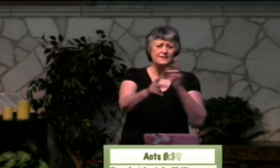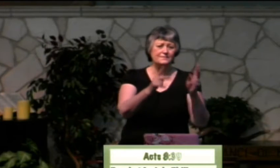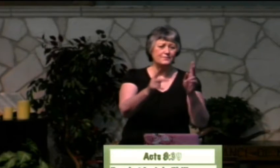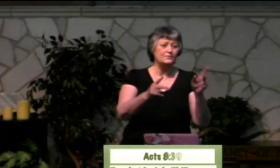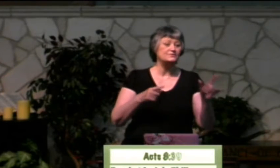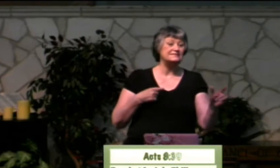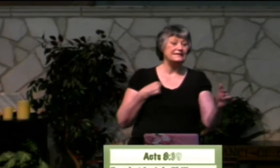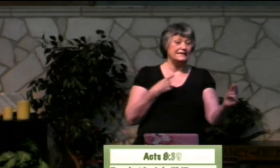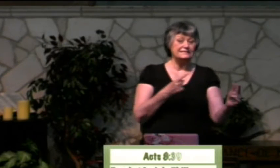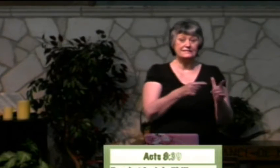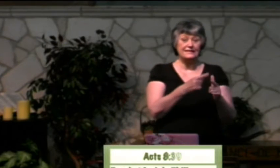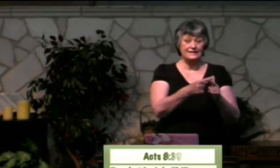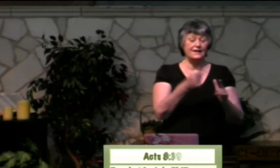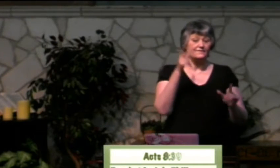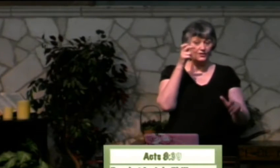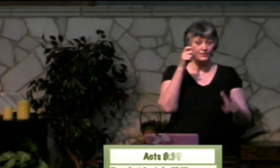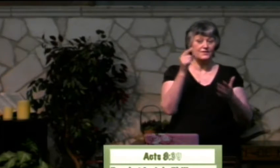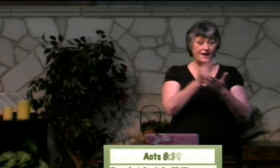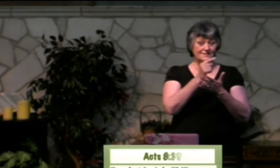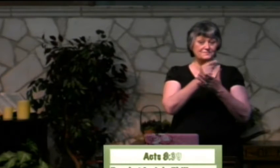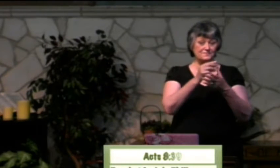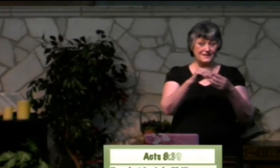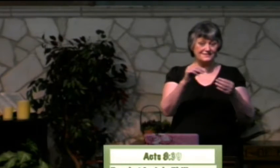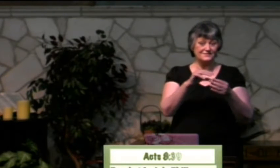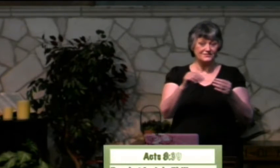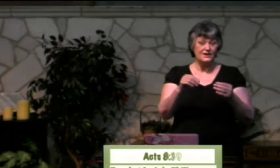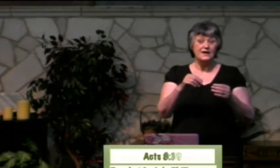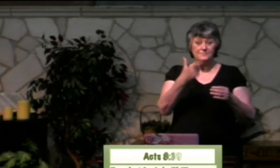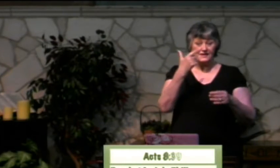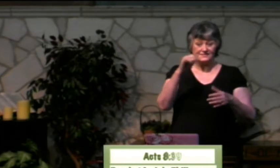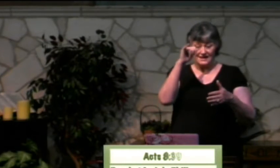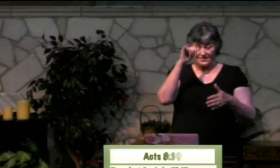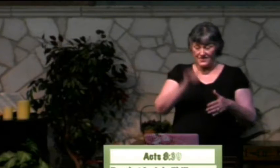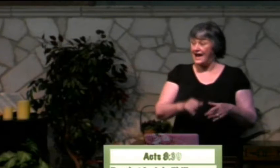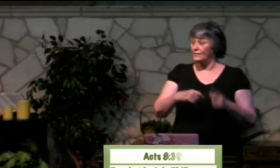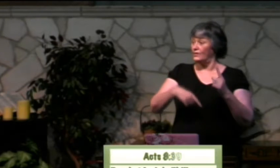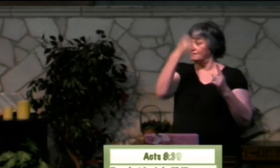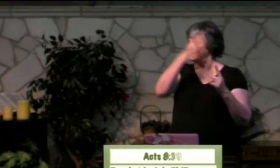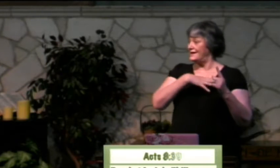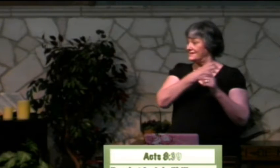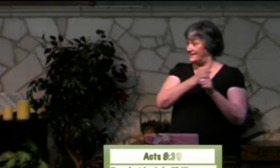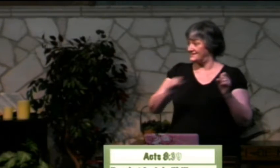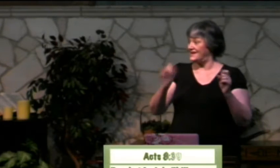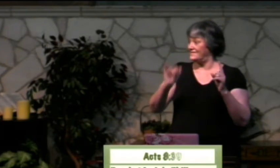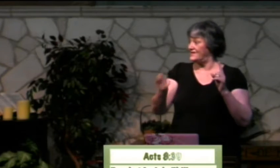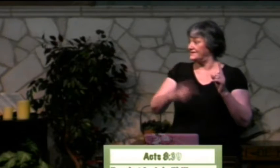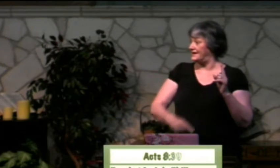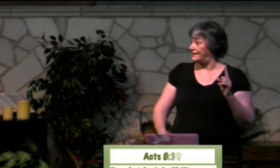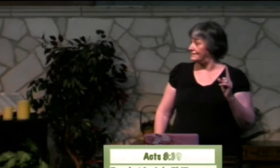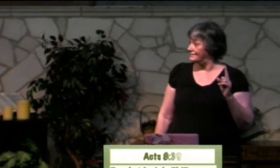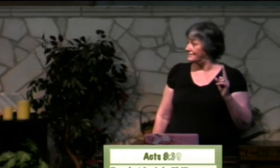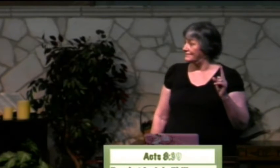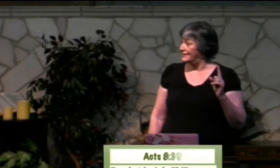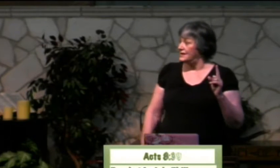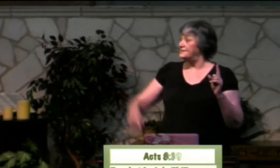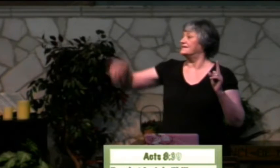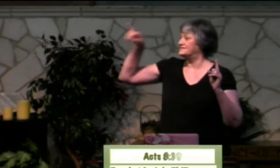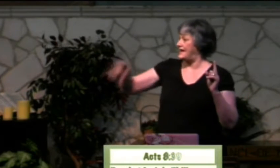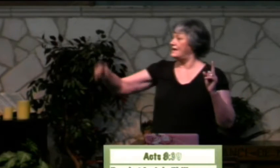people who since then have heard the gospel message because that one man got saved that day. Because that